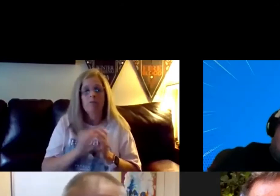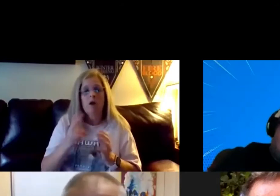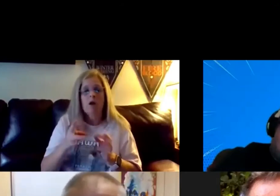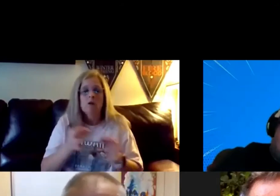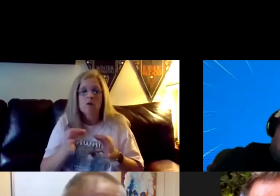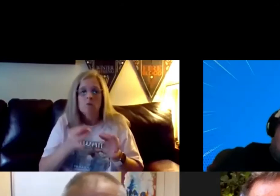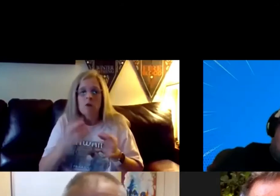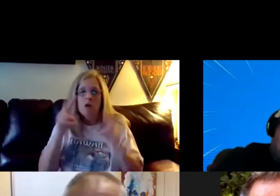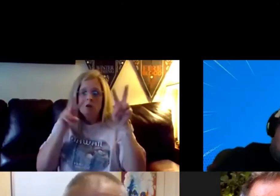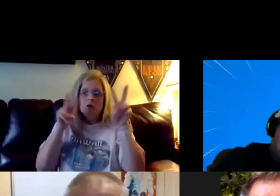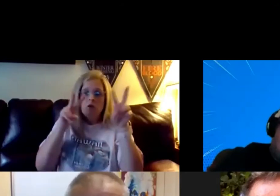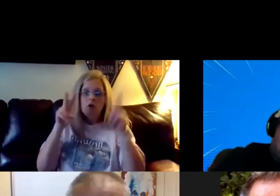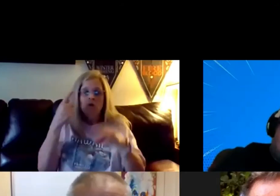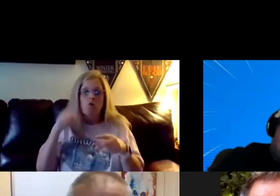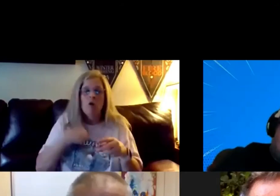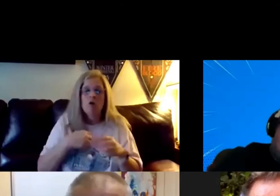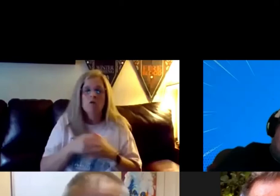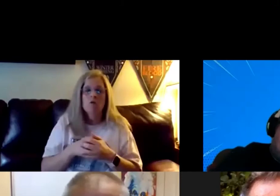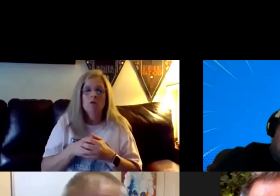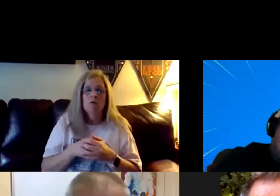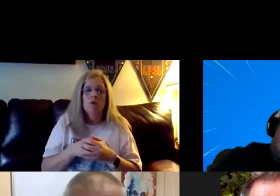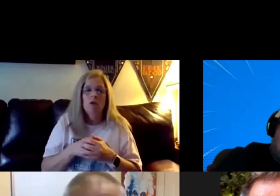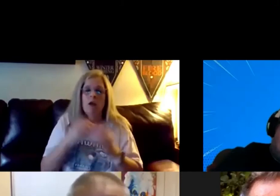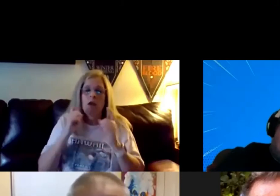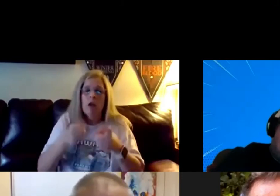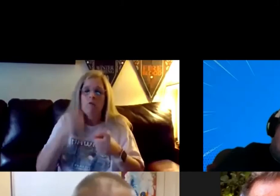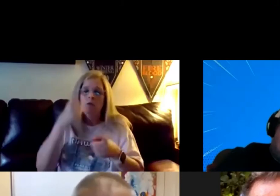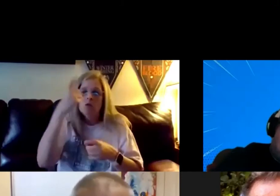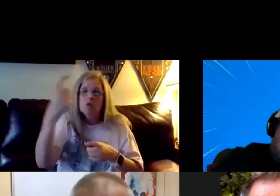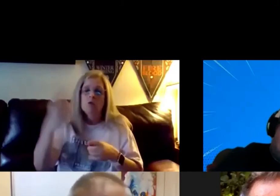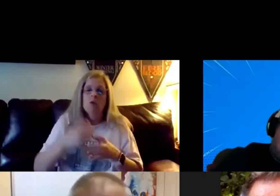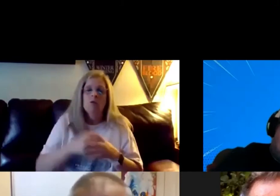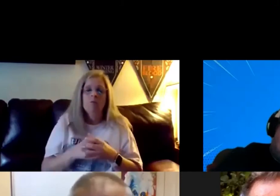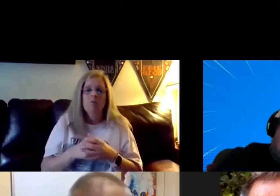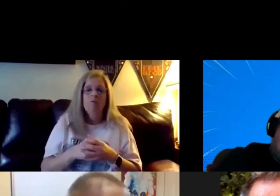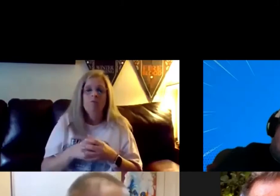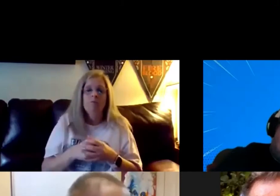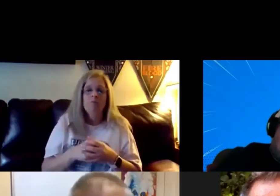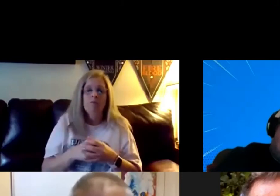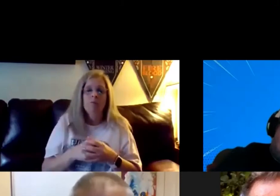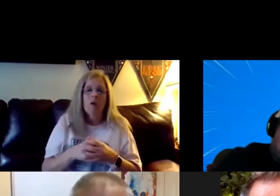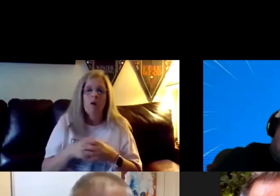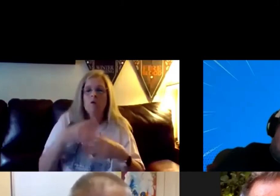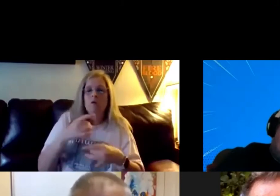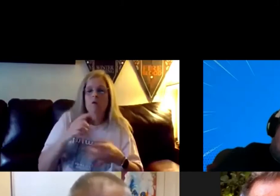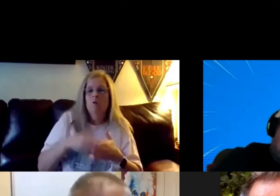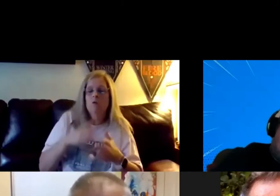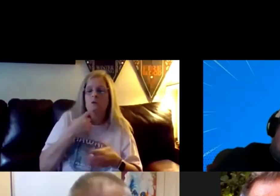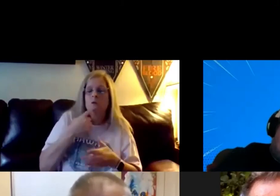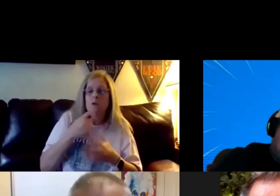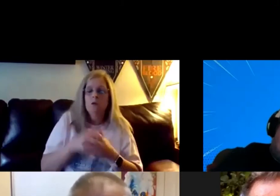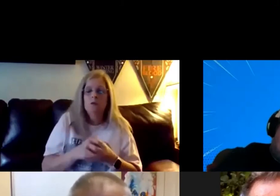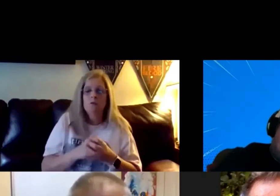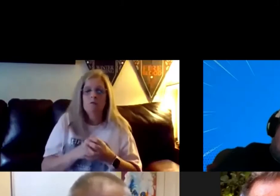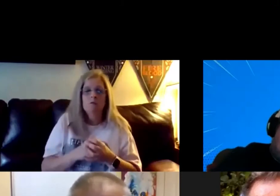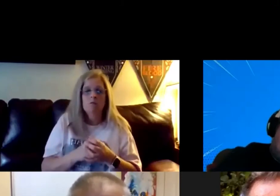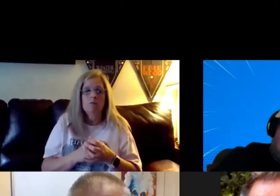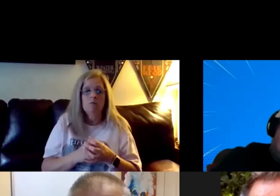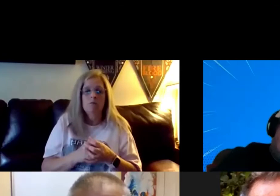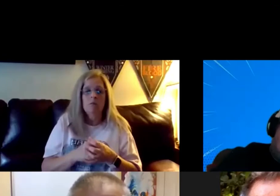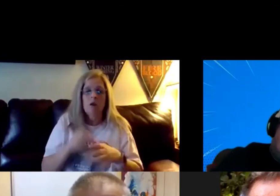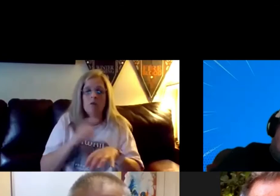to us and gave us his dream. And as I said, you know, I was taken back by what he was saying. And at the